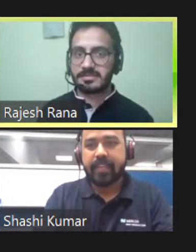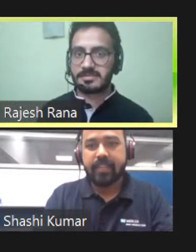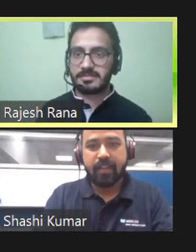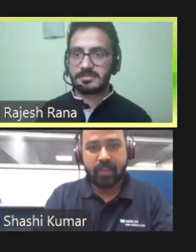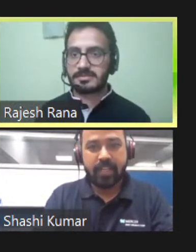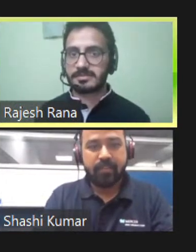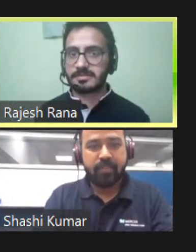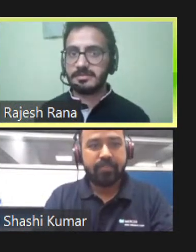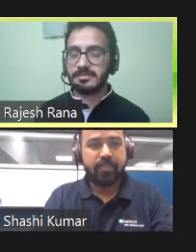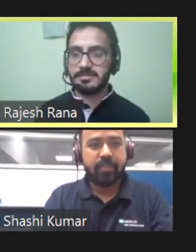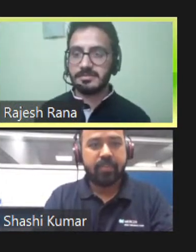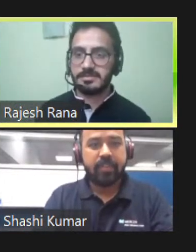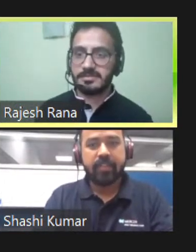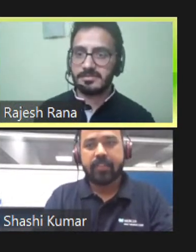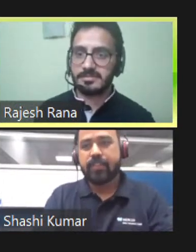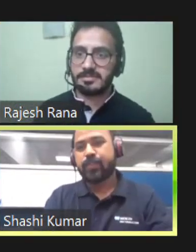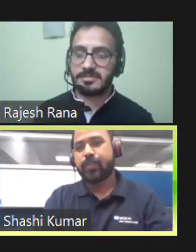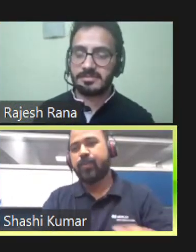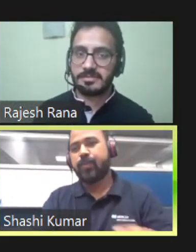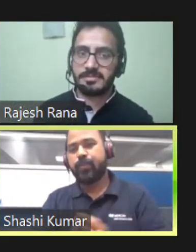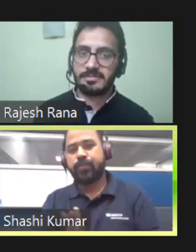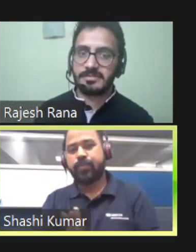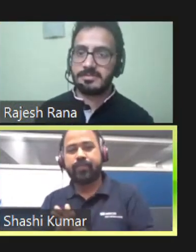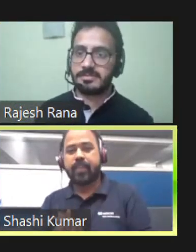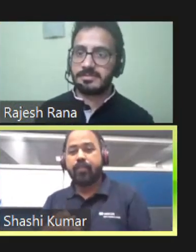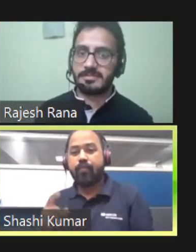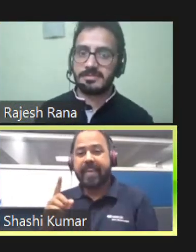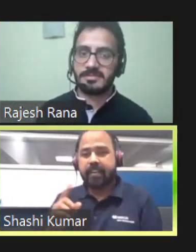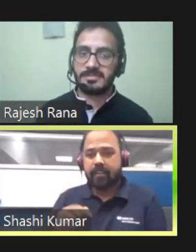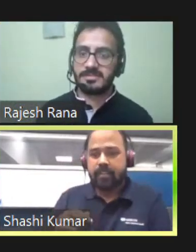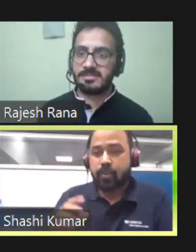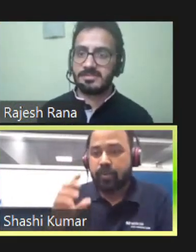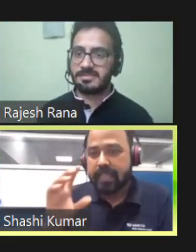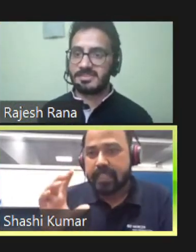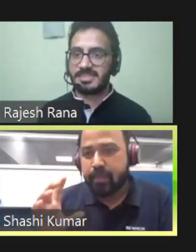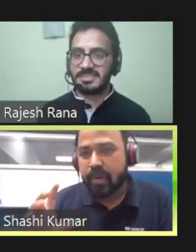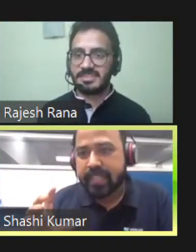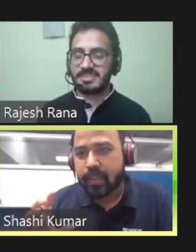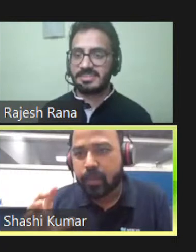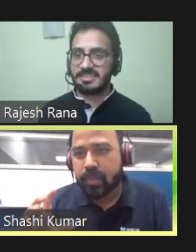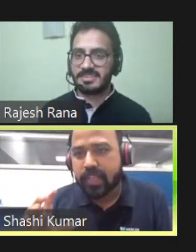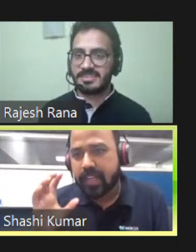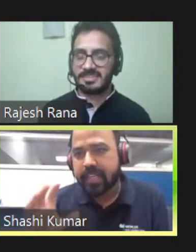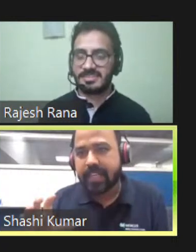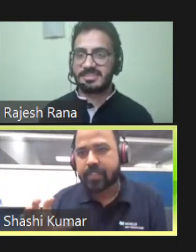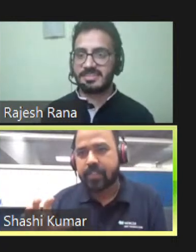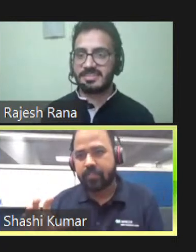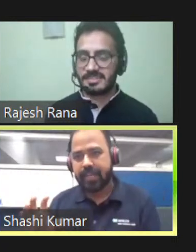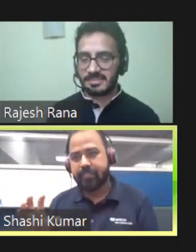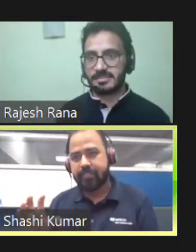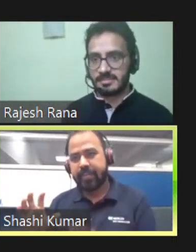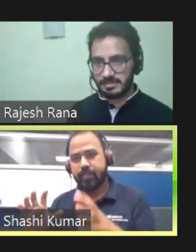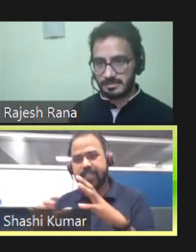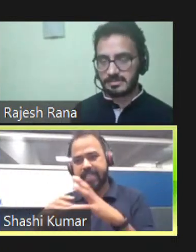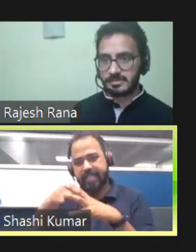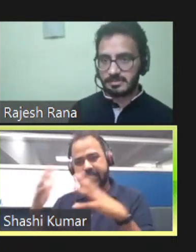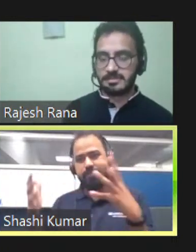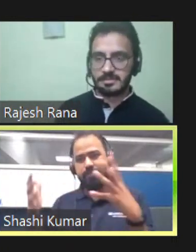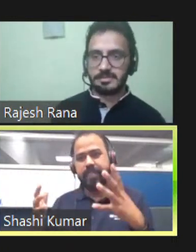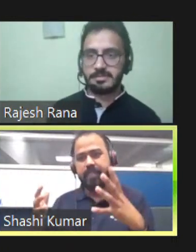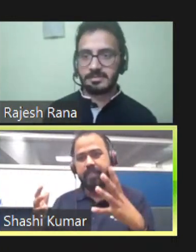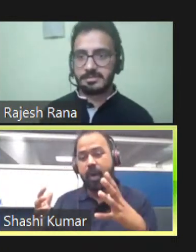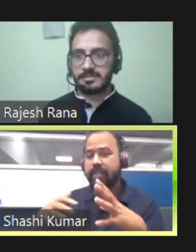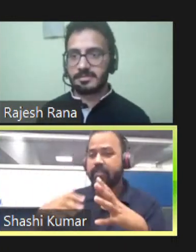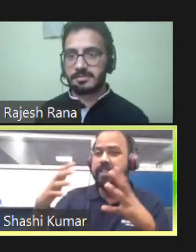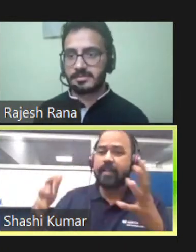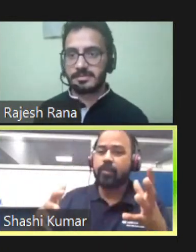week. Okay, wonderful. So, week. So it's important to put a context, right? When you are saying something,